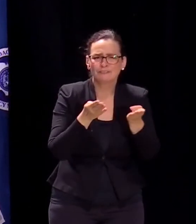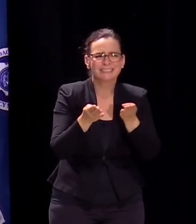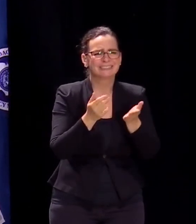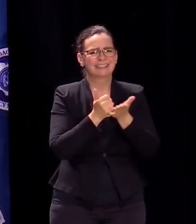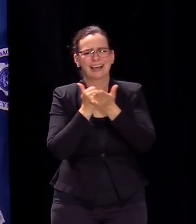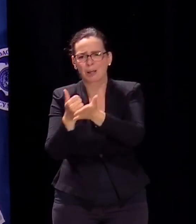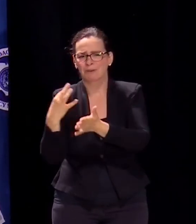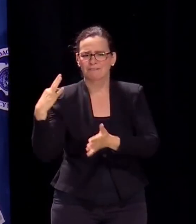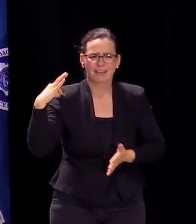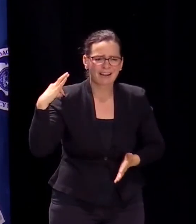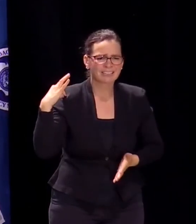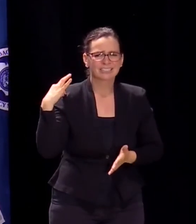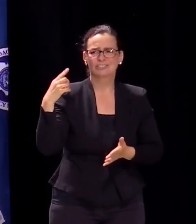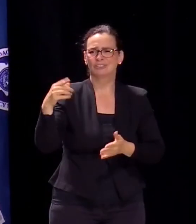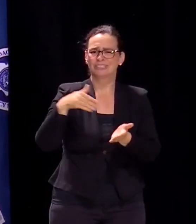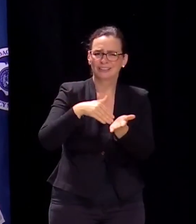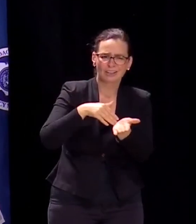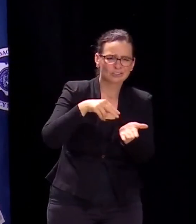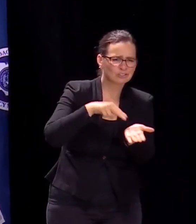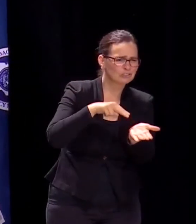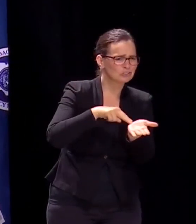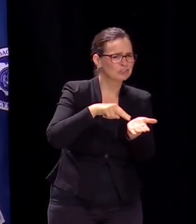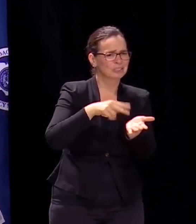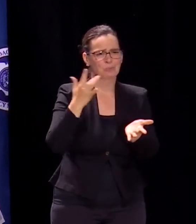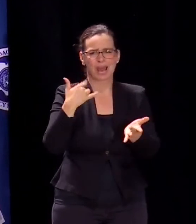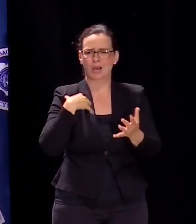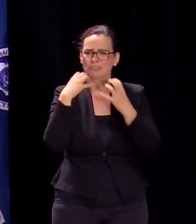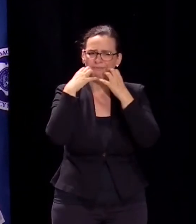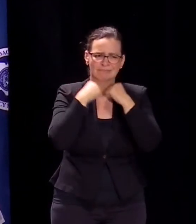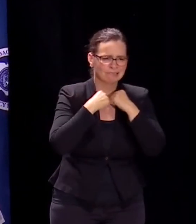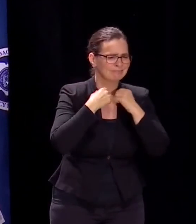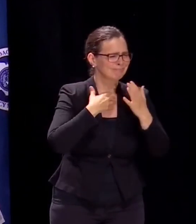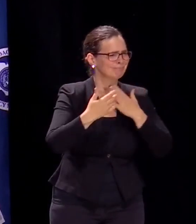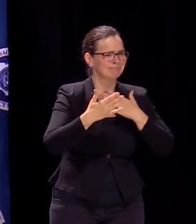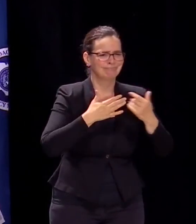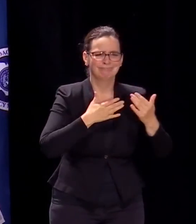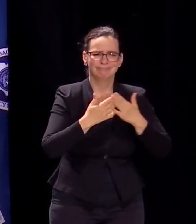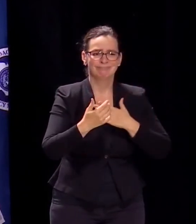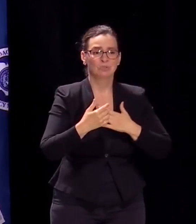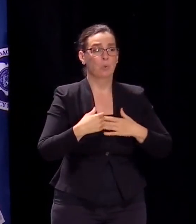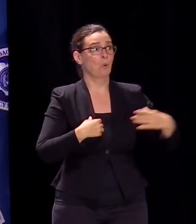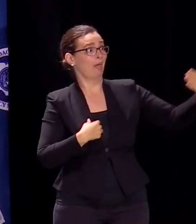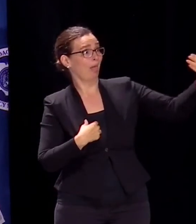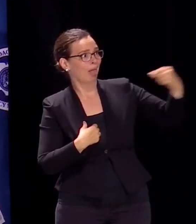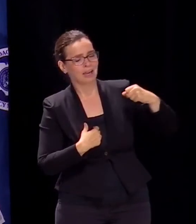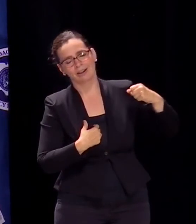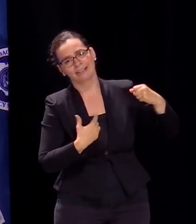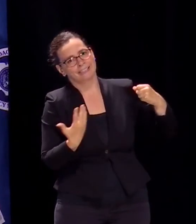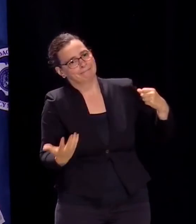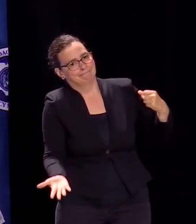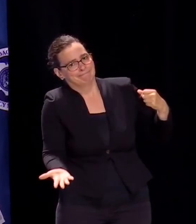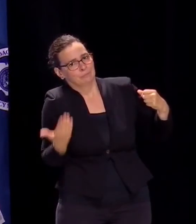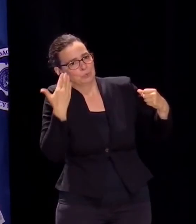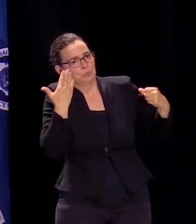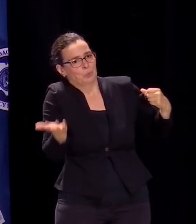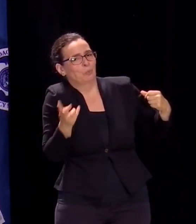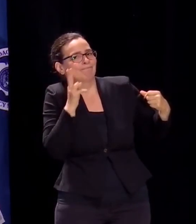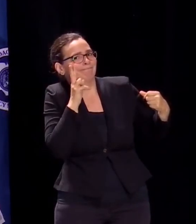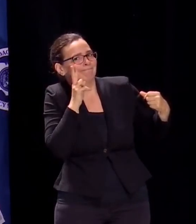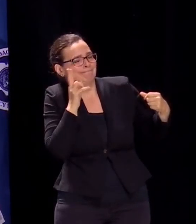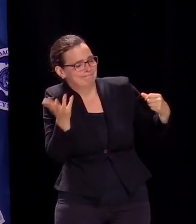to the virus. So we'll see. We'll let you know on if we get reimbursed fully or not. You talked